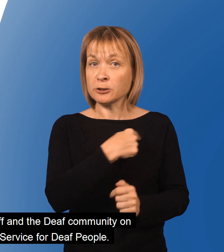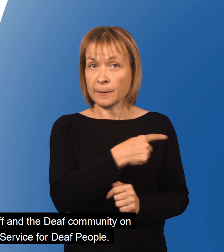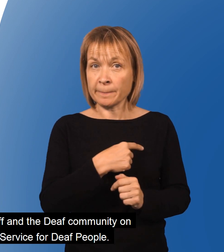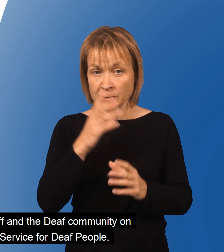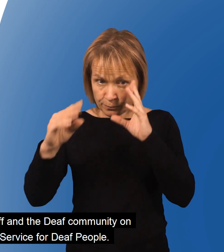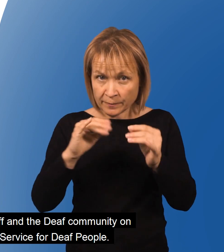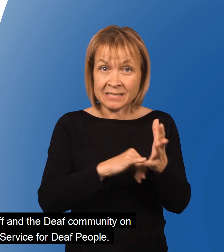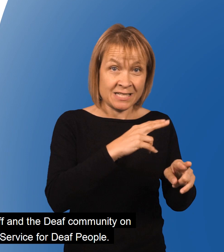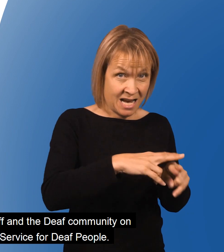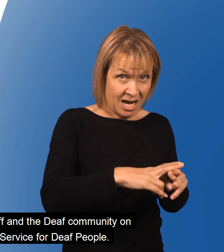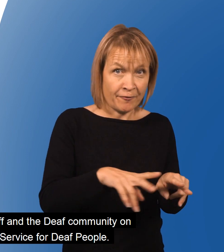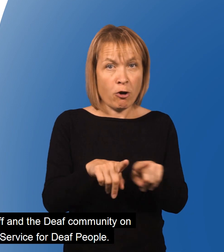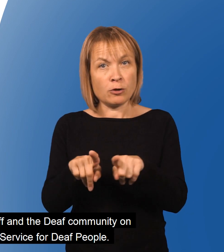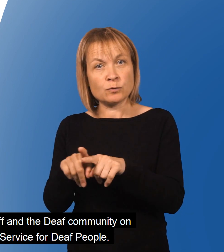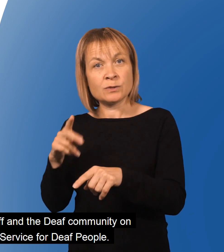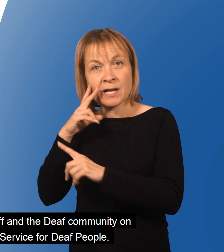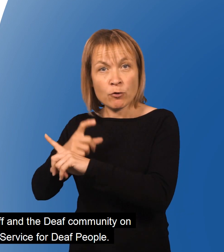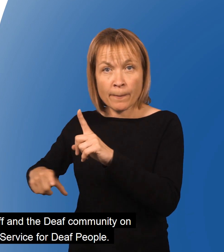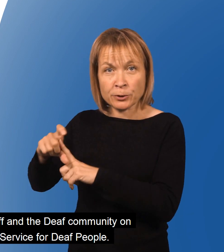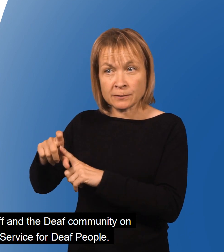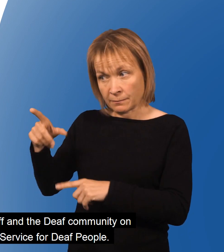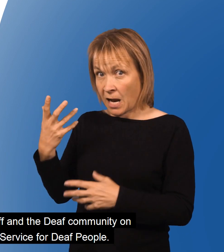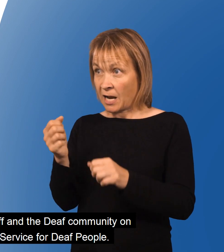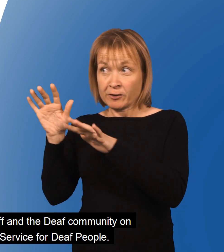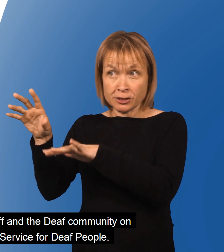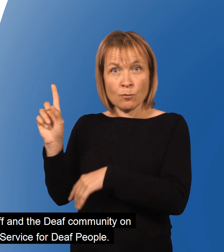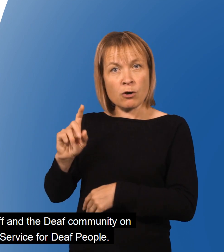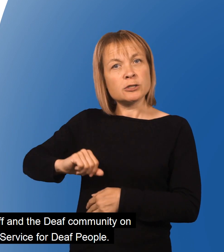deaf community on Scottish mental health service for deaf people.